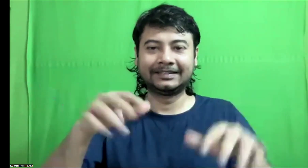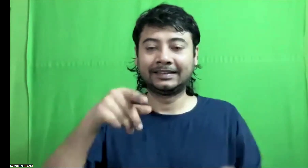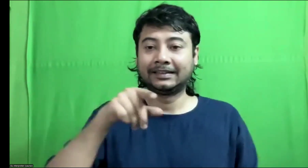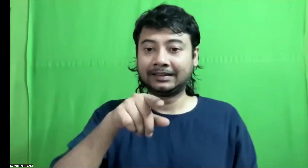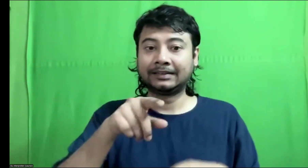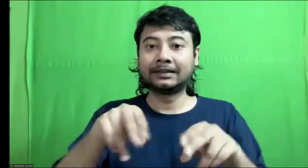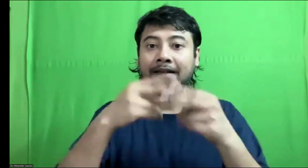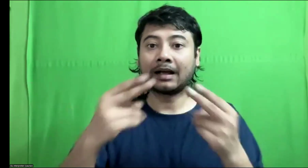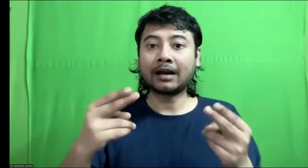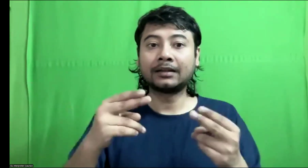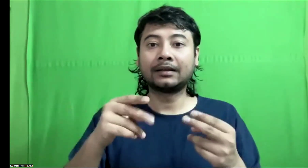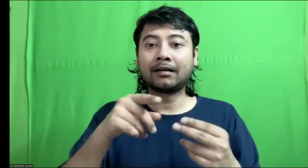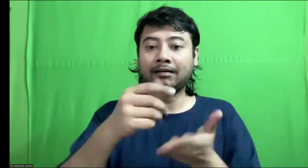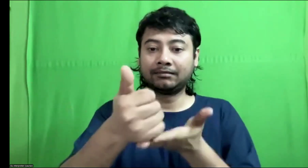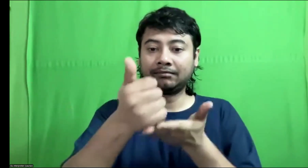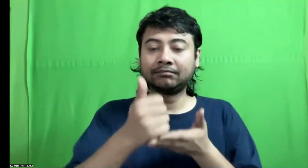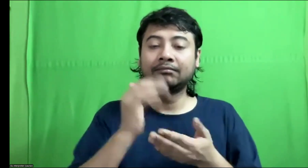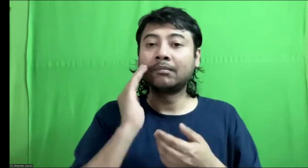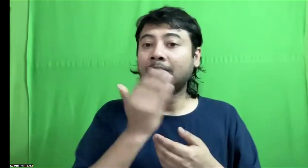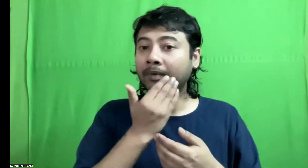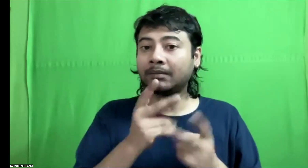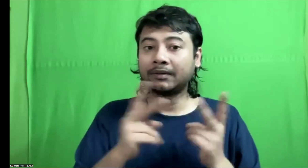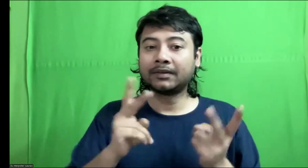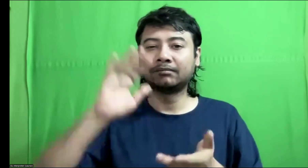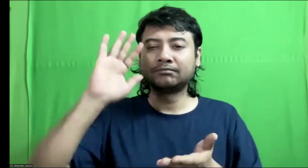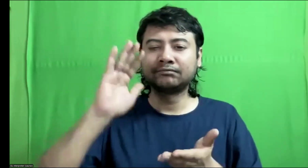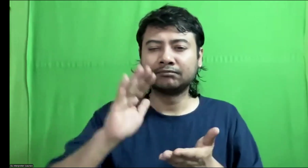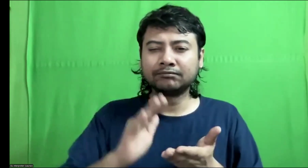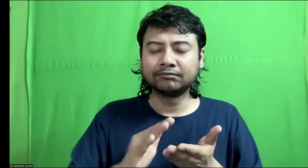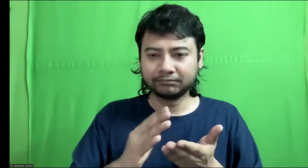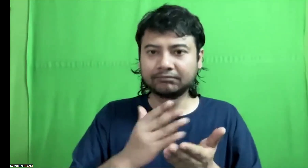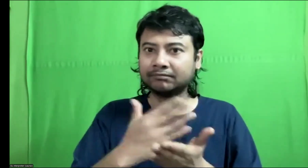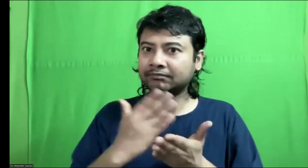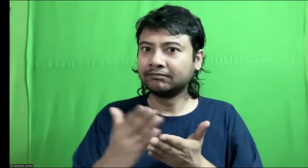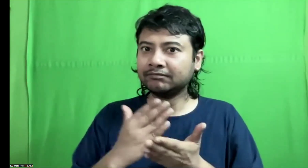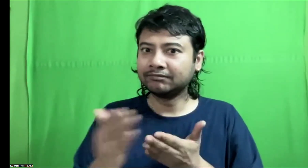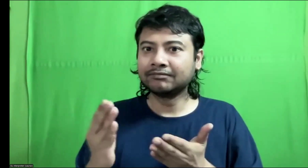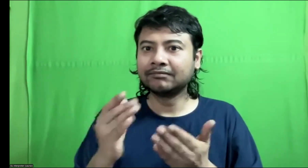of becoming free from their sins just by offering a lamp.